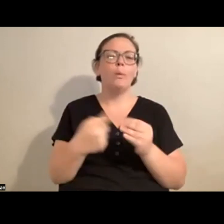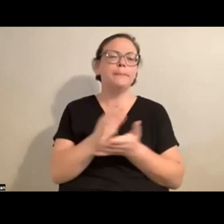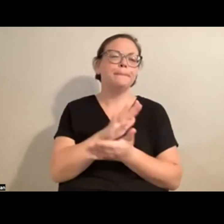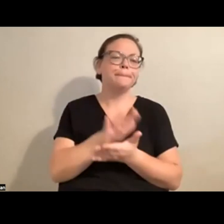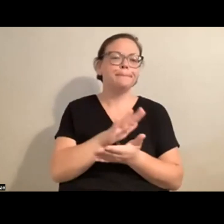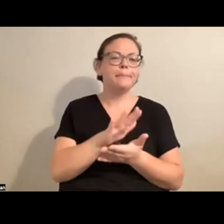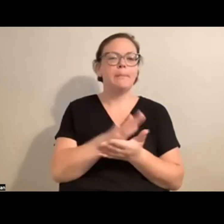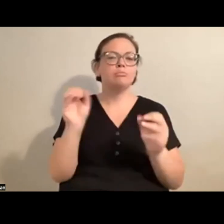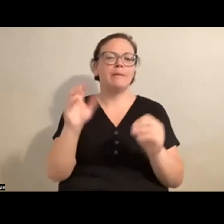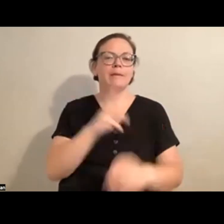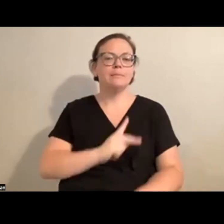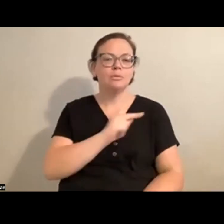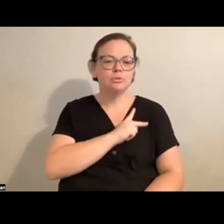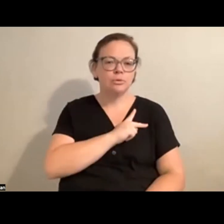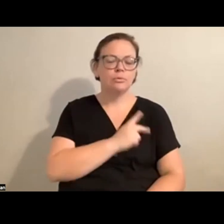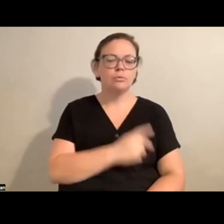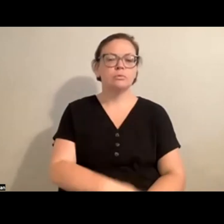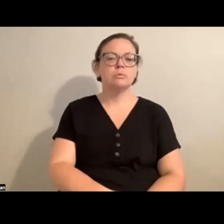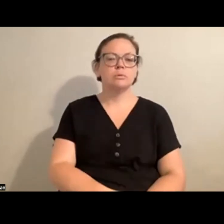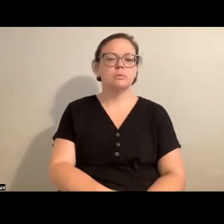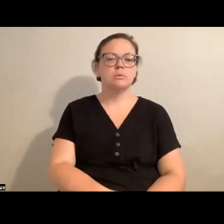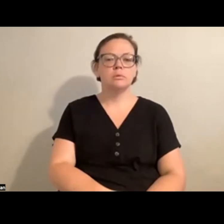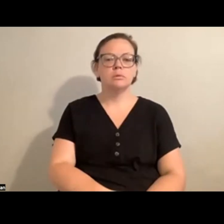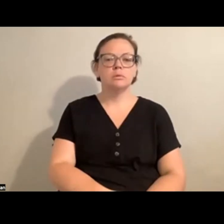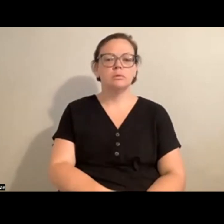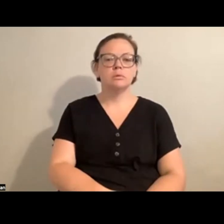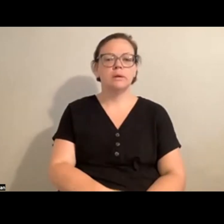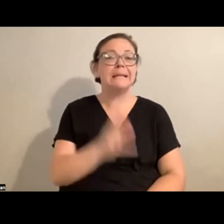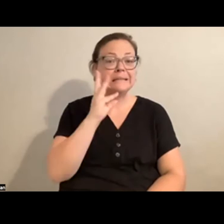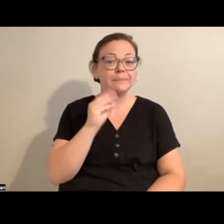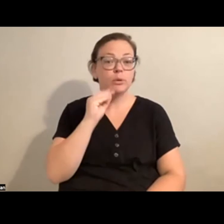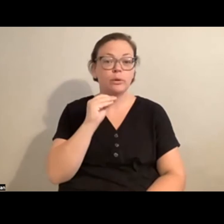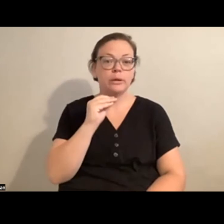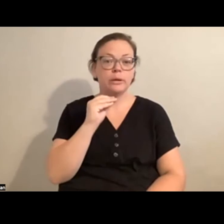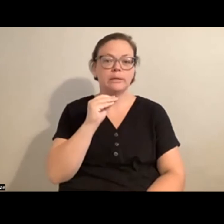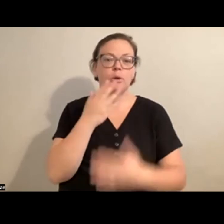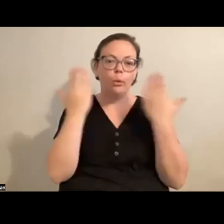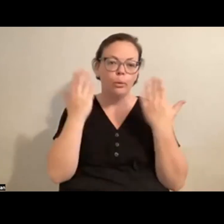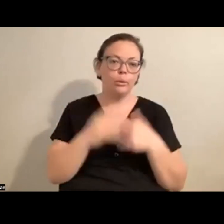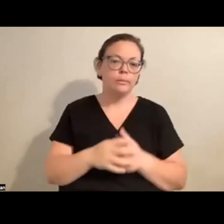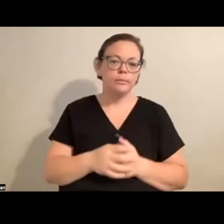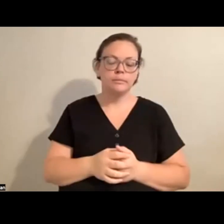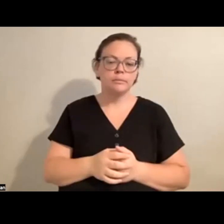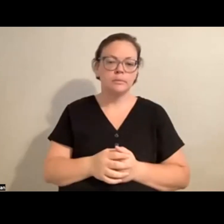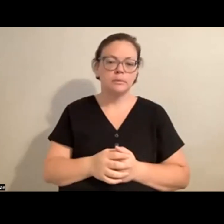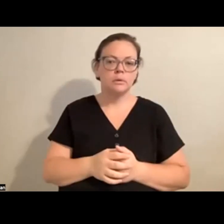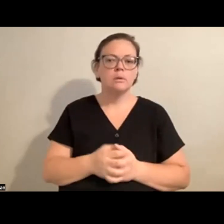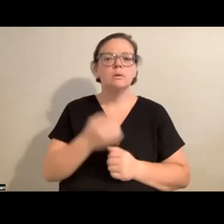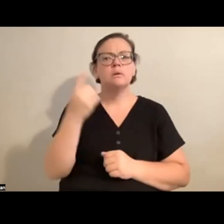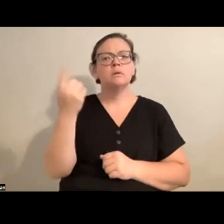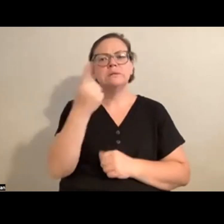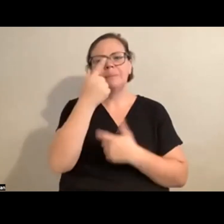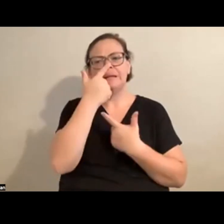and is absence of experience. There's something interesting